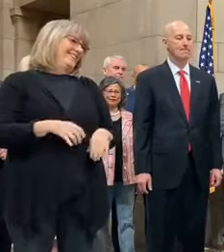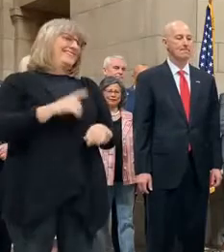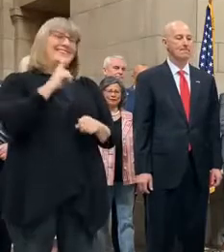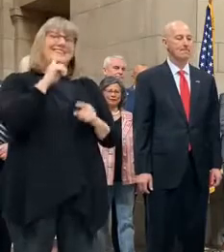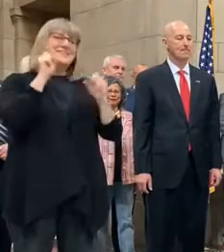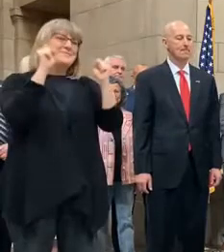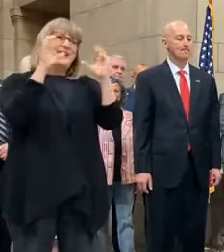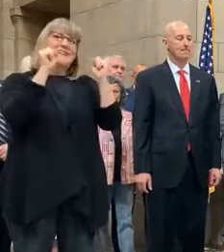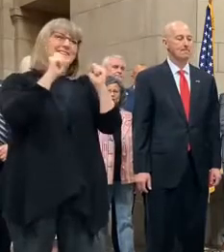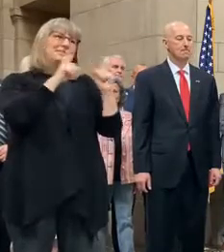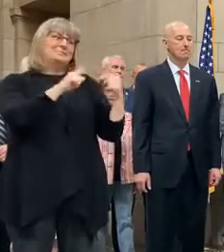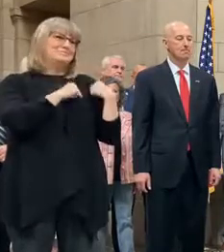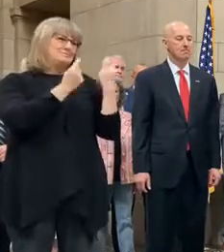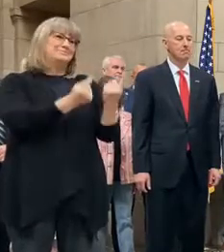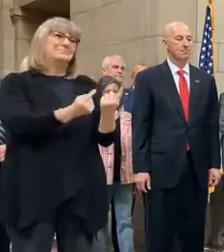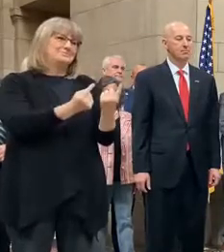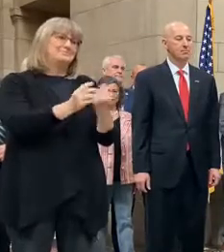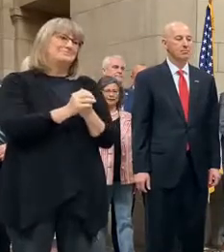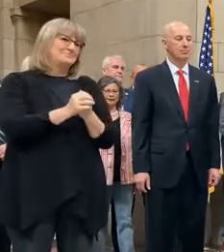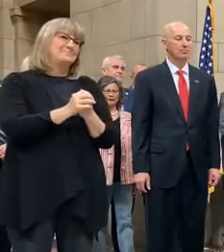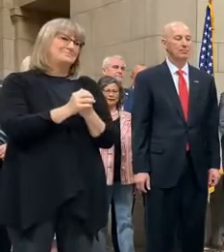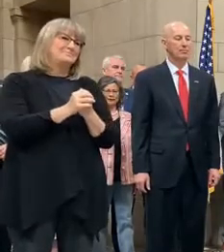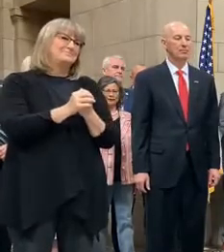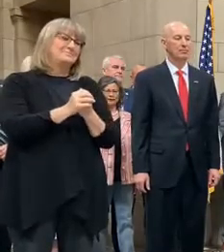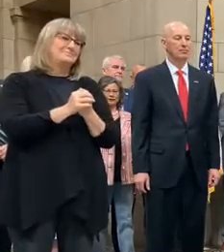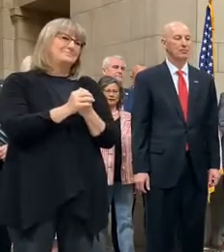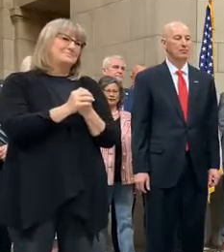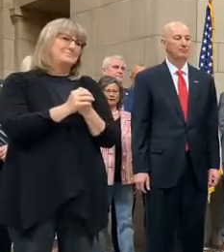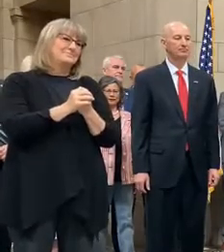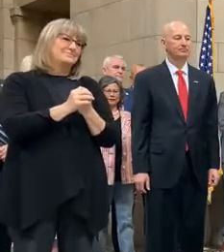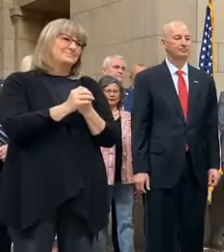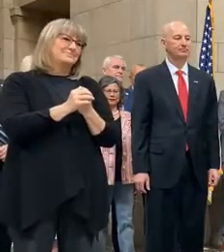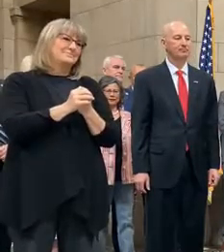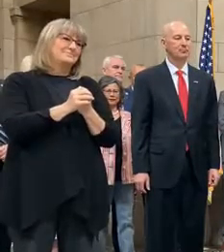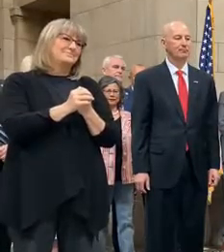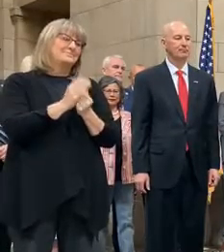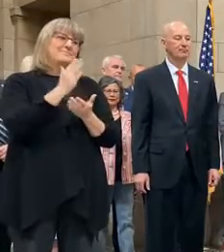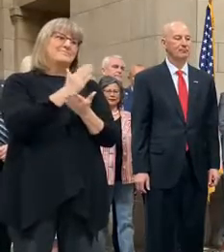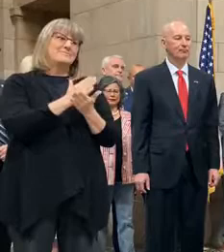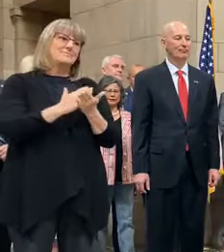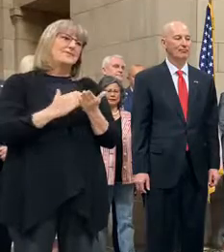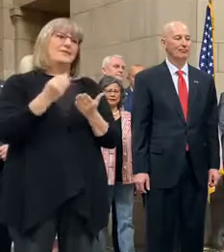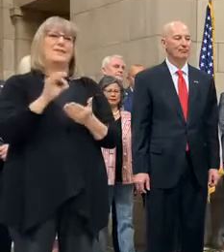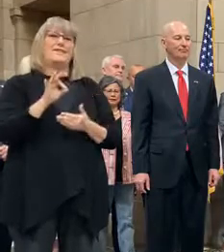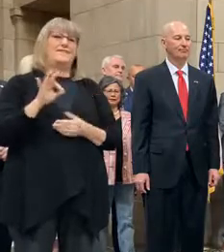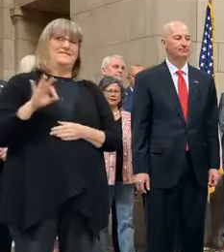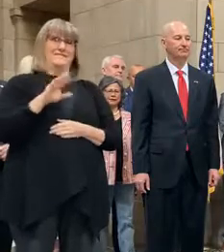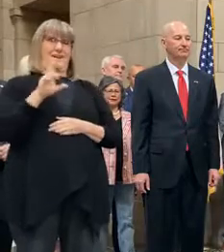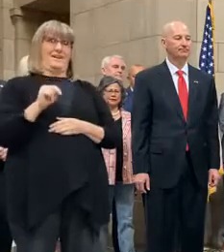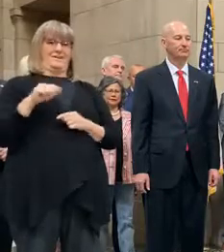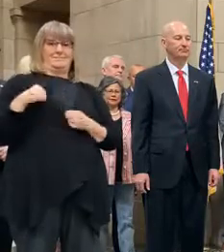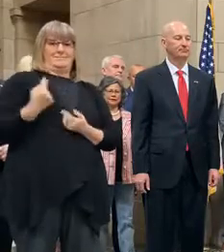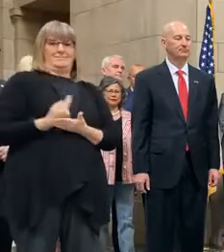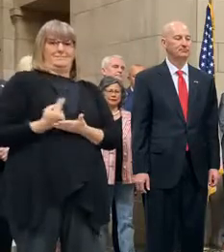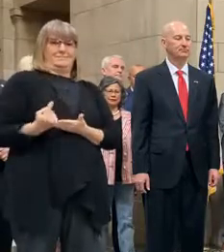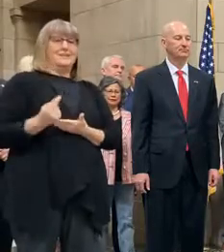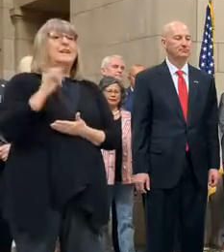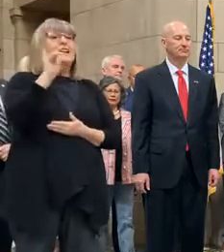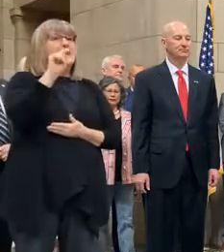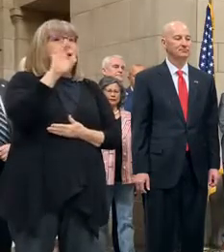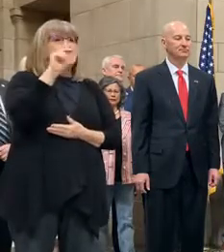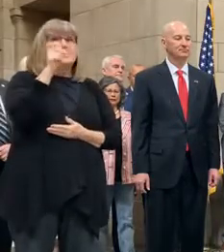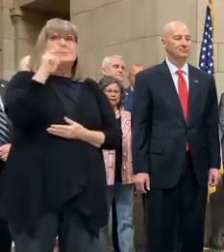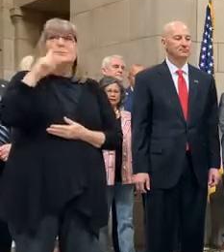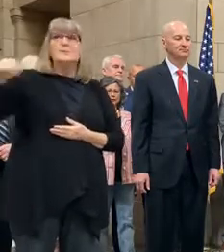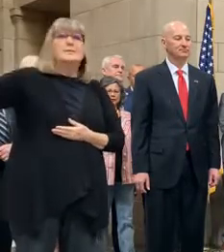It's been amazing, really, since this part of the fun of the last week has been people have been doing their income